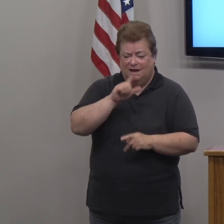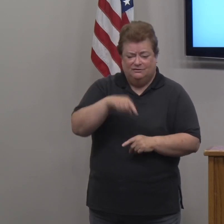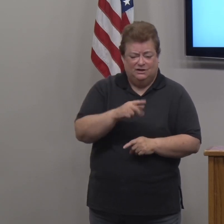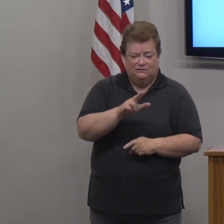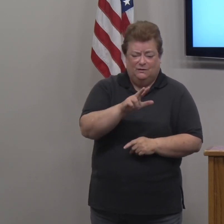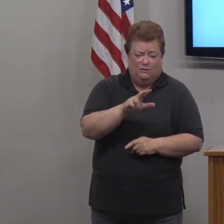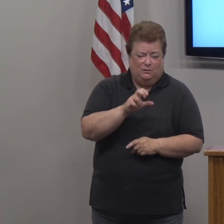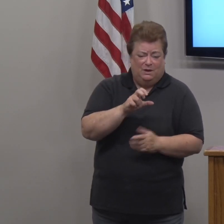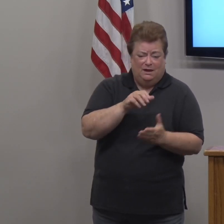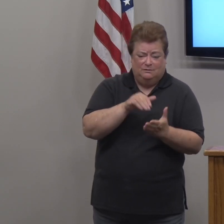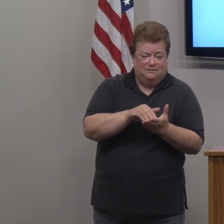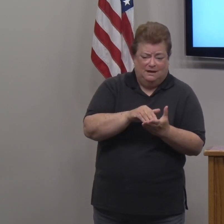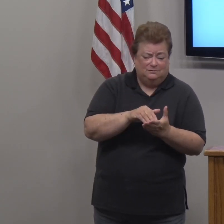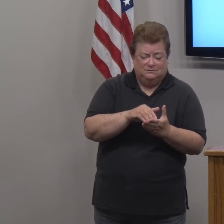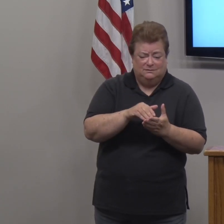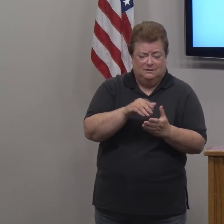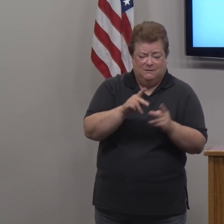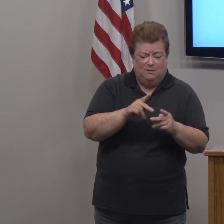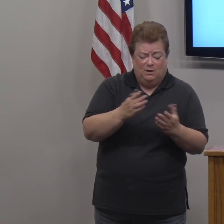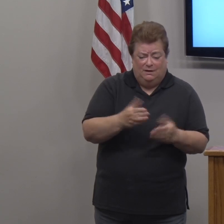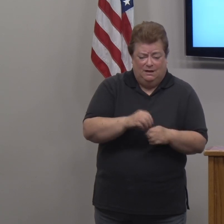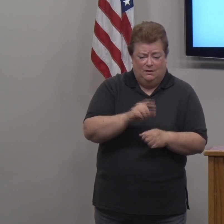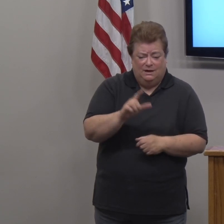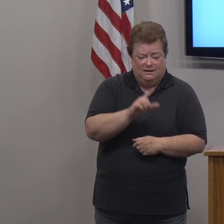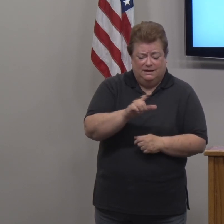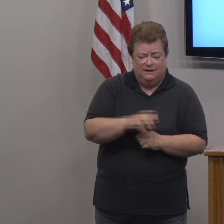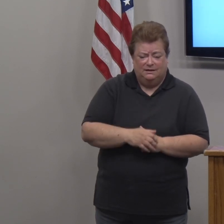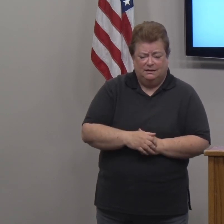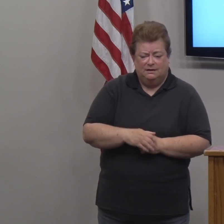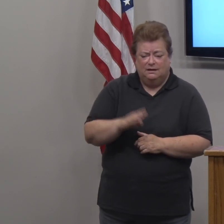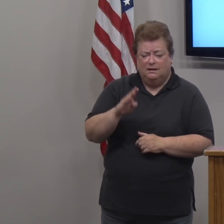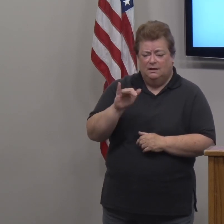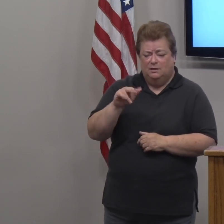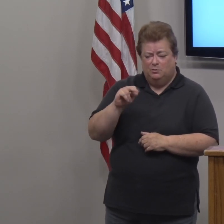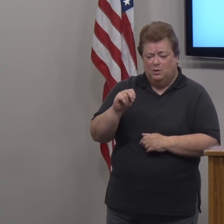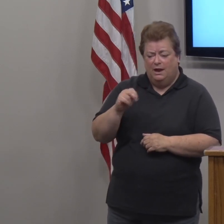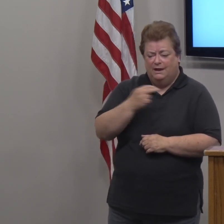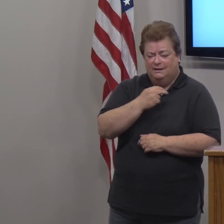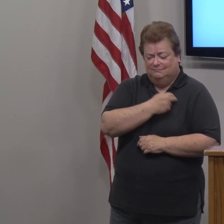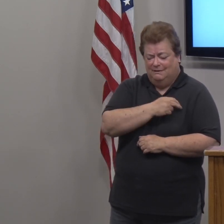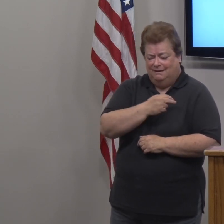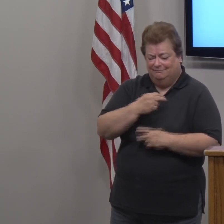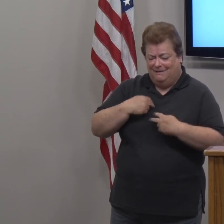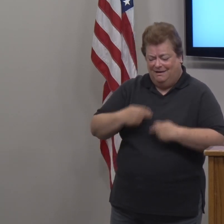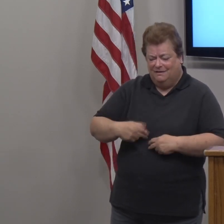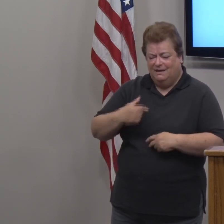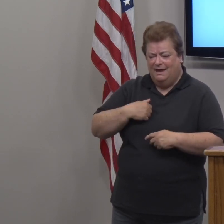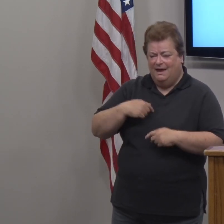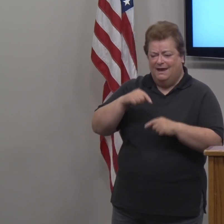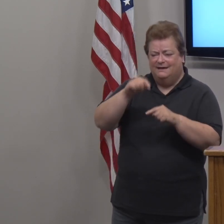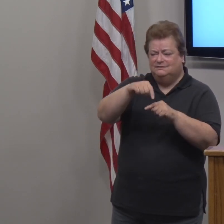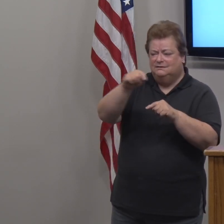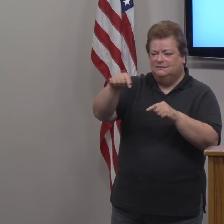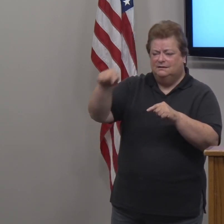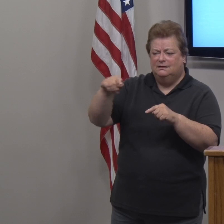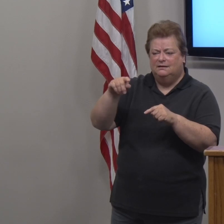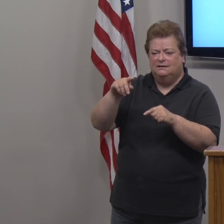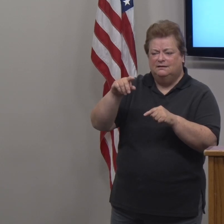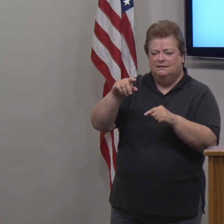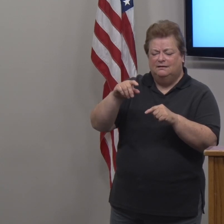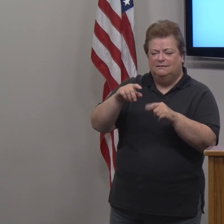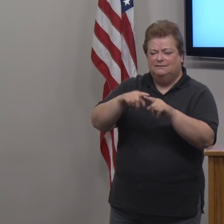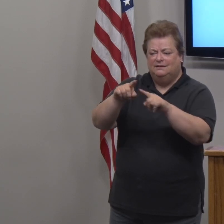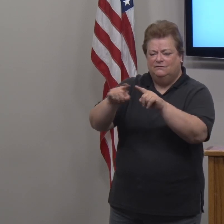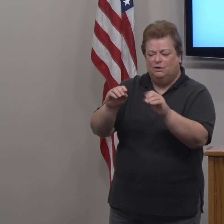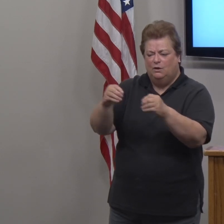County. Bryan Health has multiple branches in multiple areas of the state. And so when there are